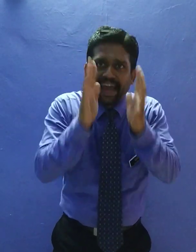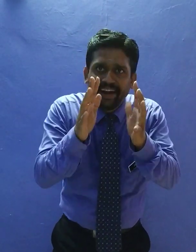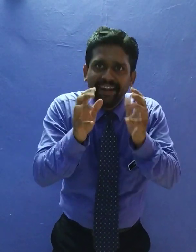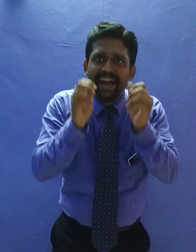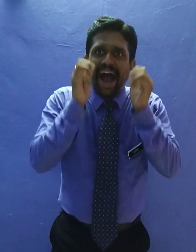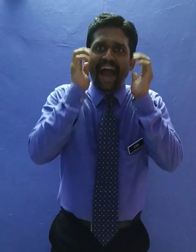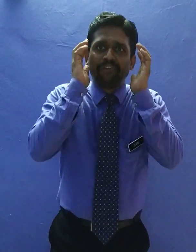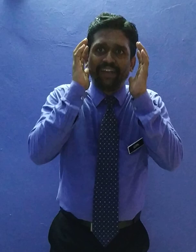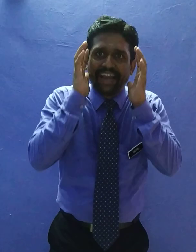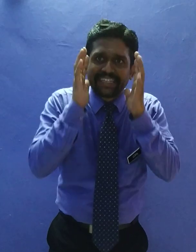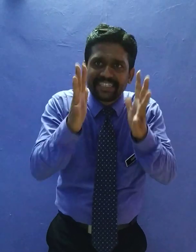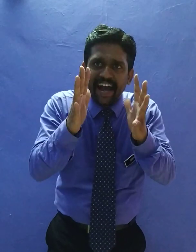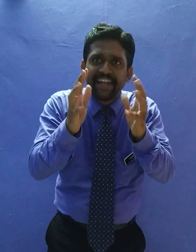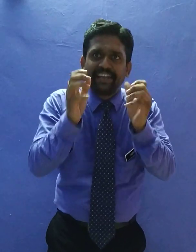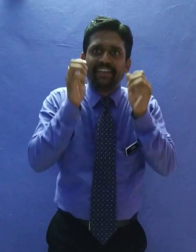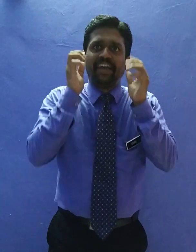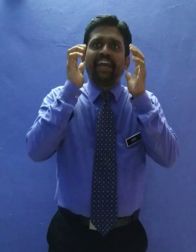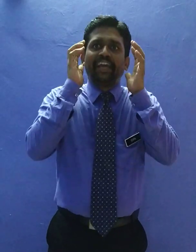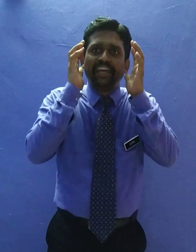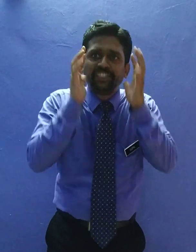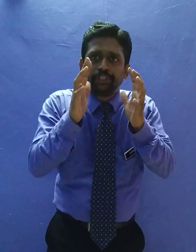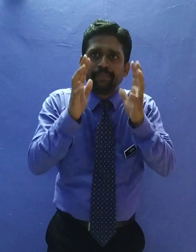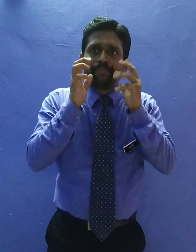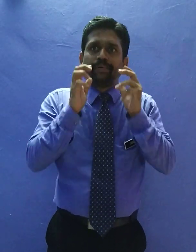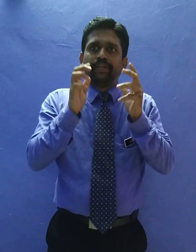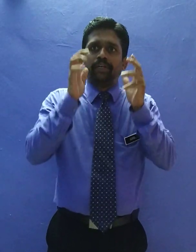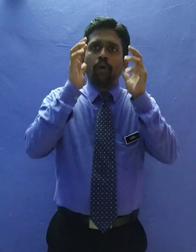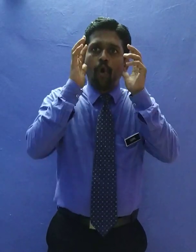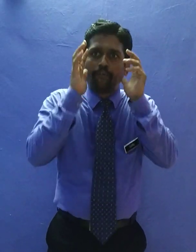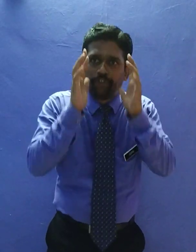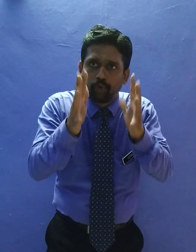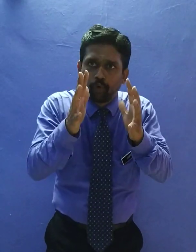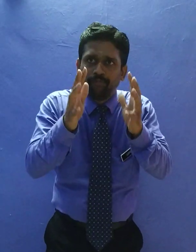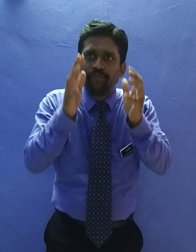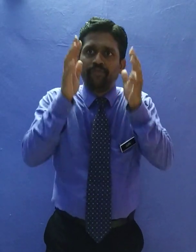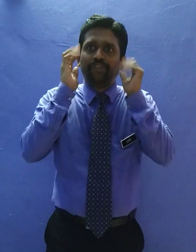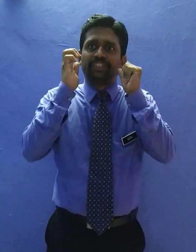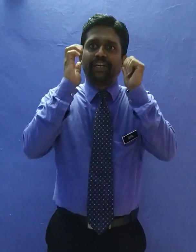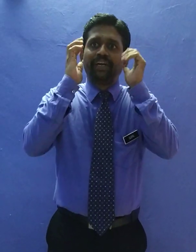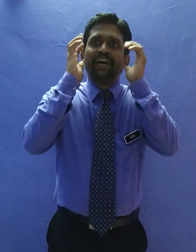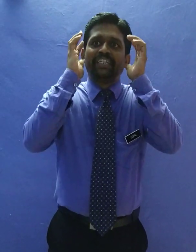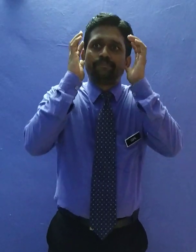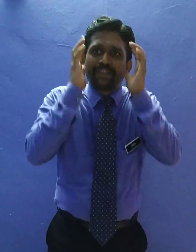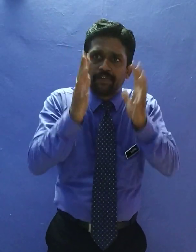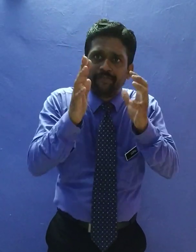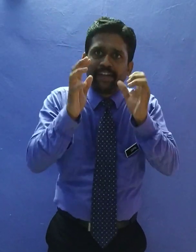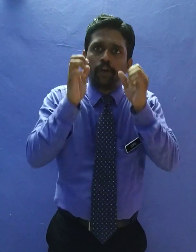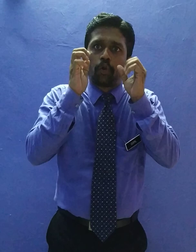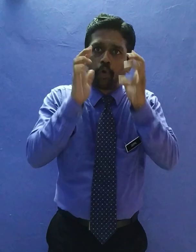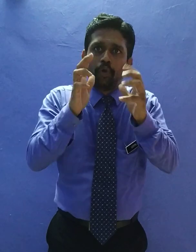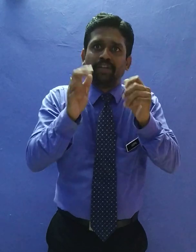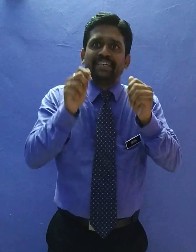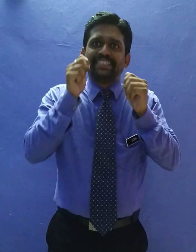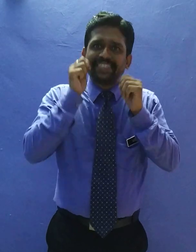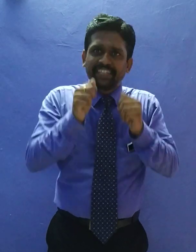Then I will assign each member of the group with a specific role, such